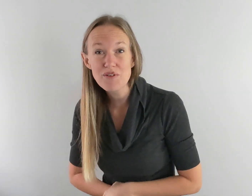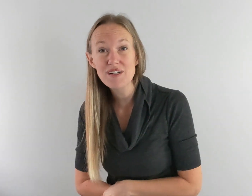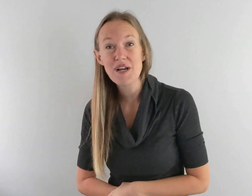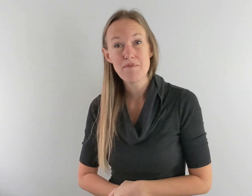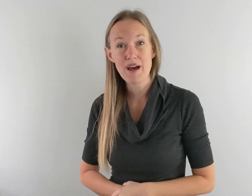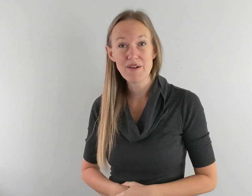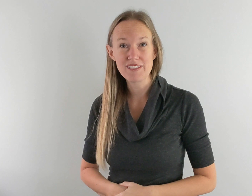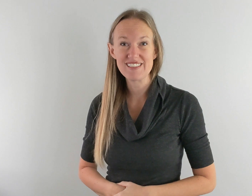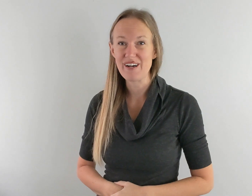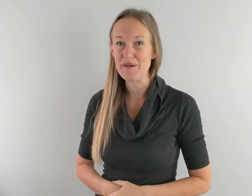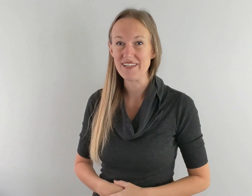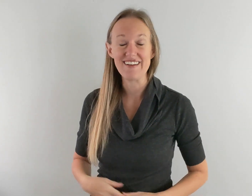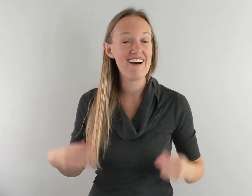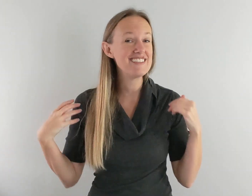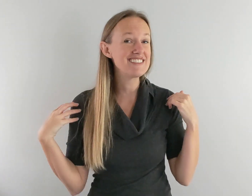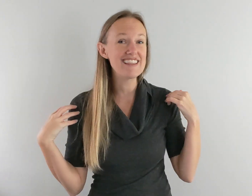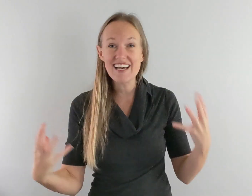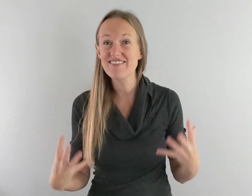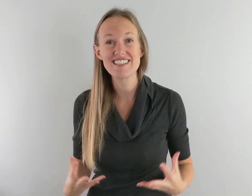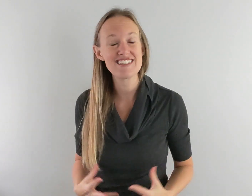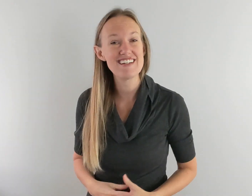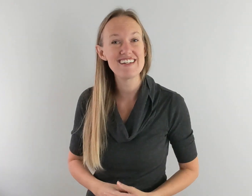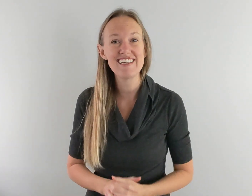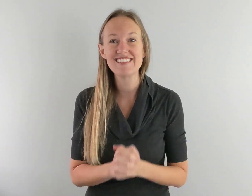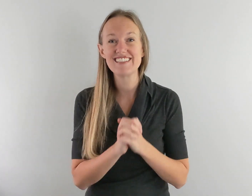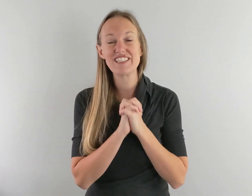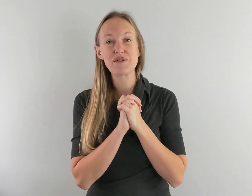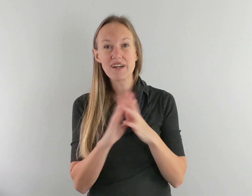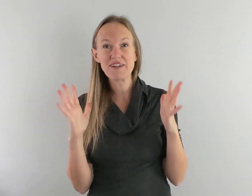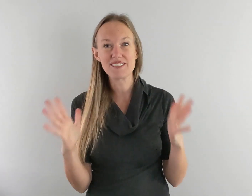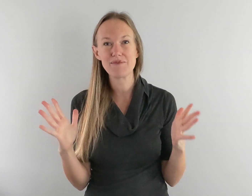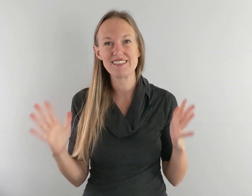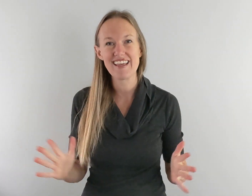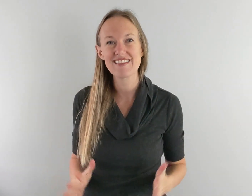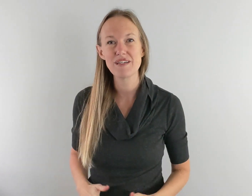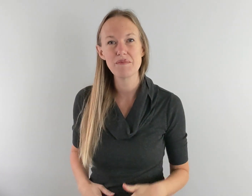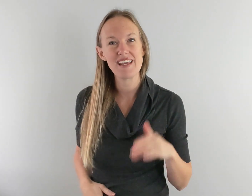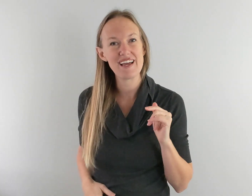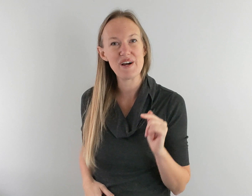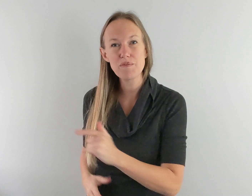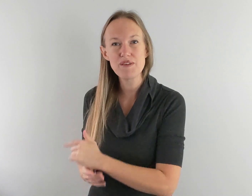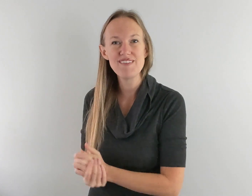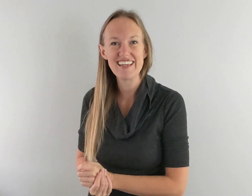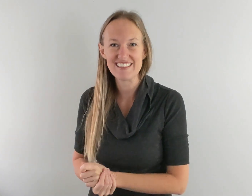Forevermore by Chris Tomlin. I just love this song. It is such a great Christmas anthem, and I hope you like it